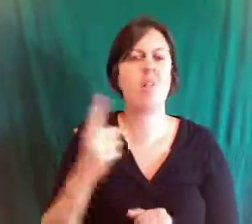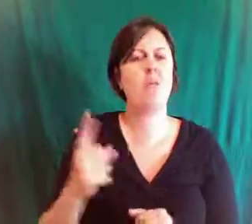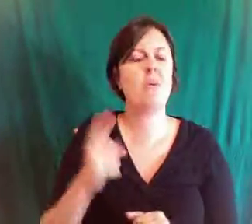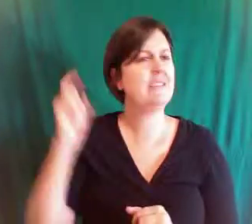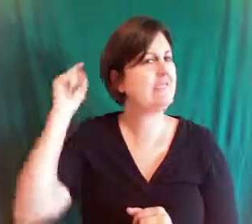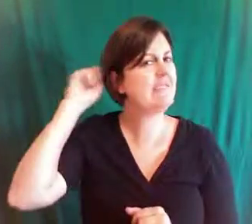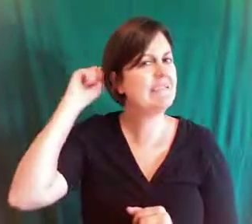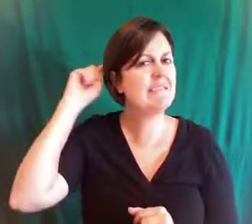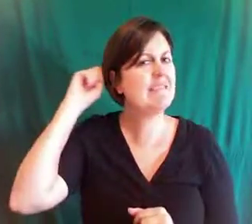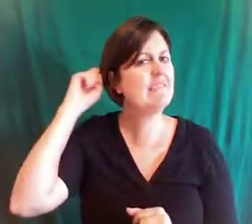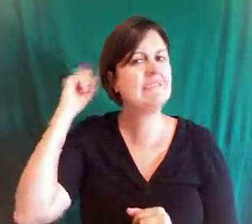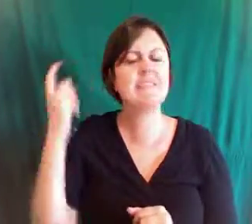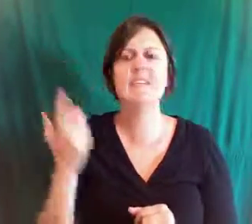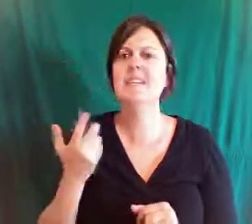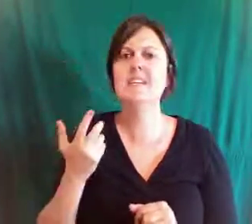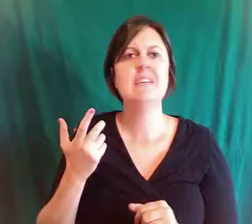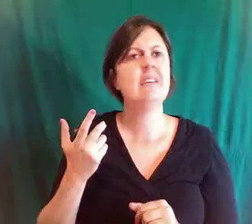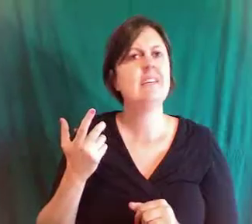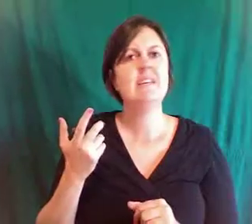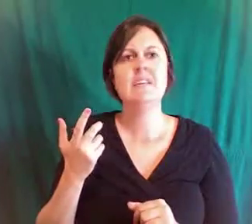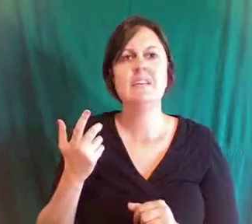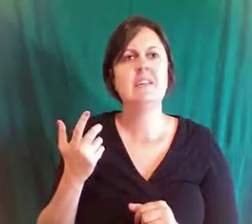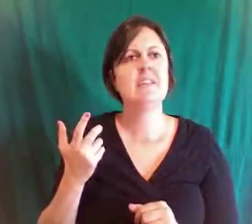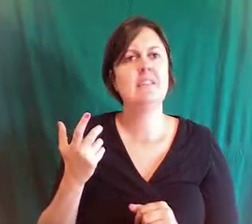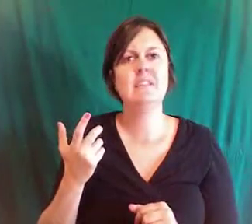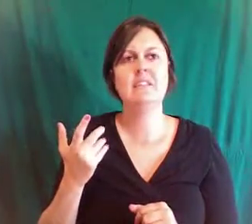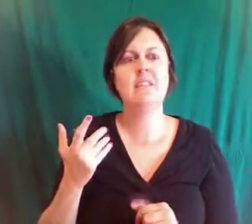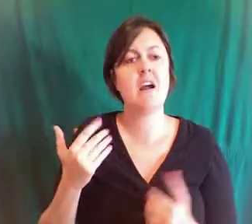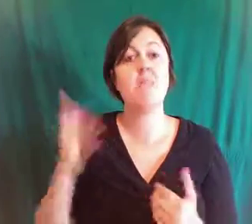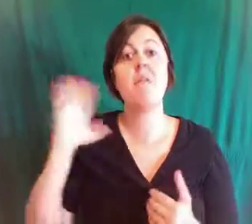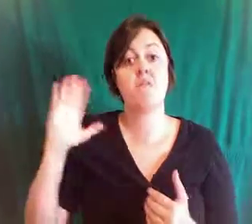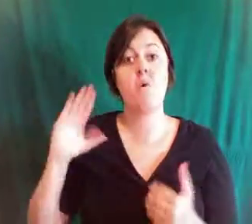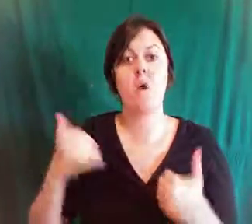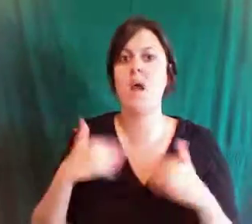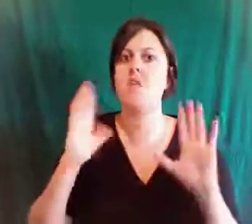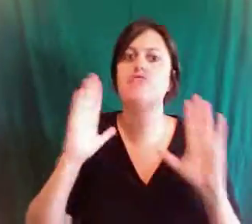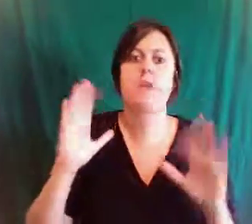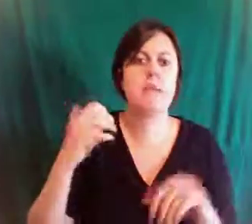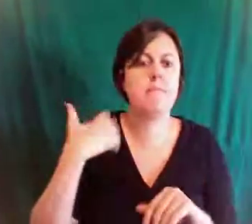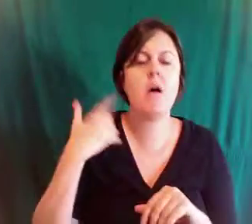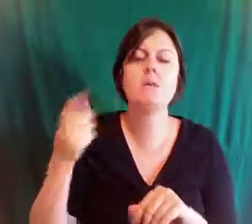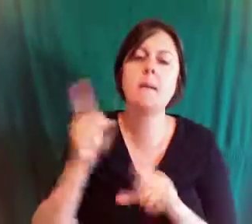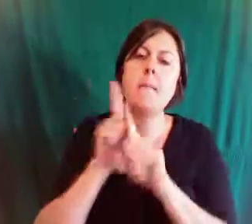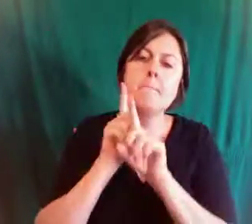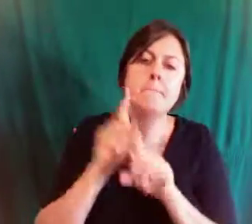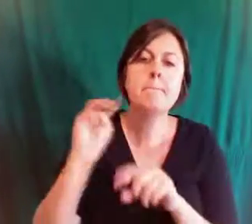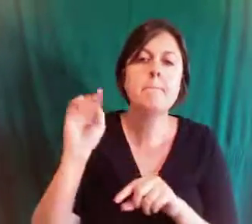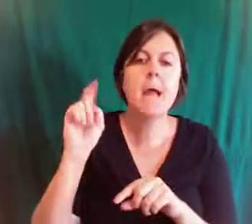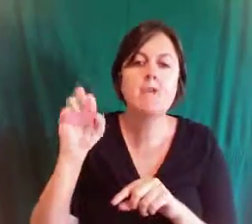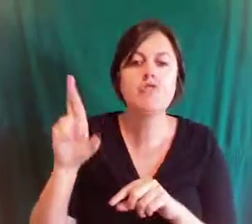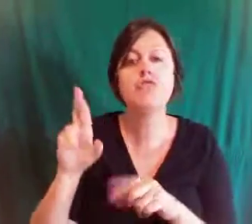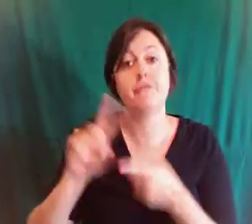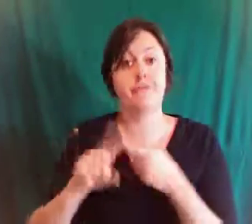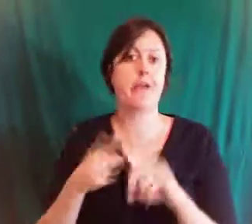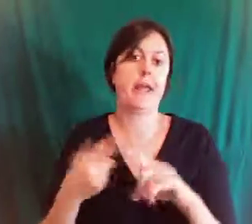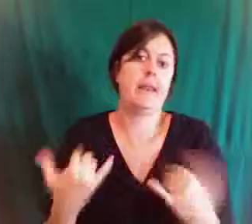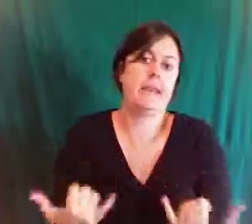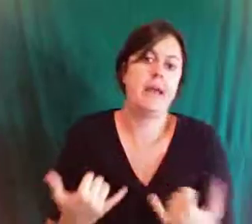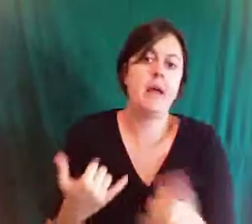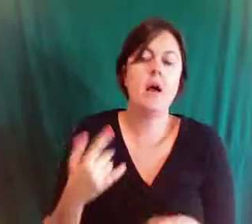great boss, mentor, and now good friend who said to me one day, don't worry about the next job,